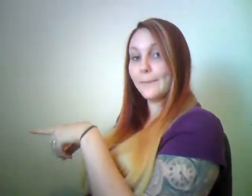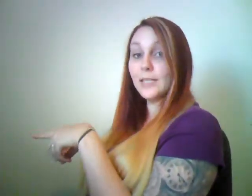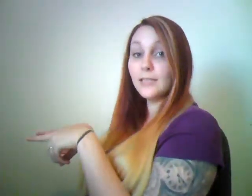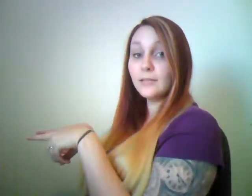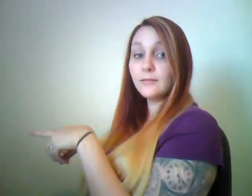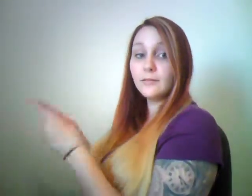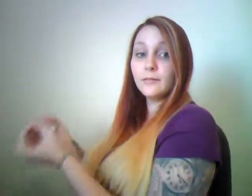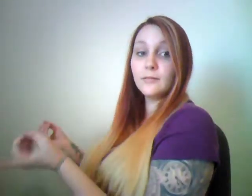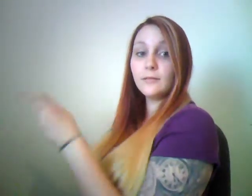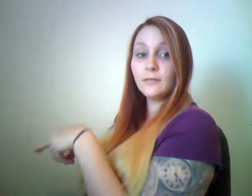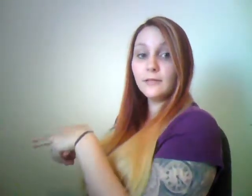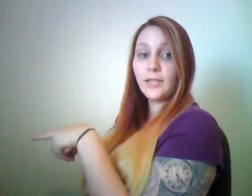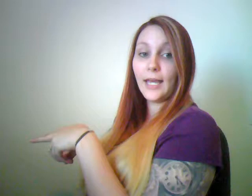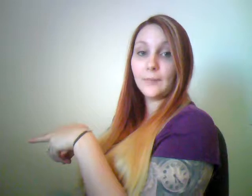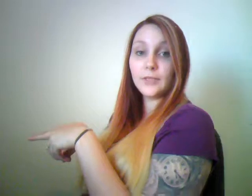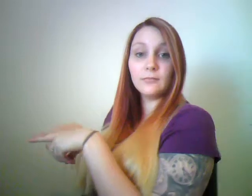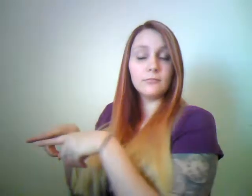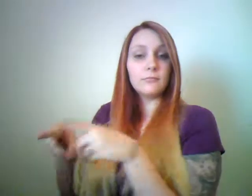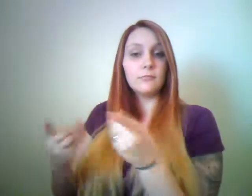Happen. Happen.